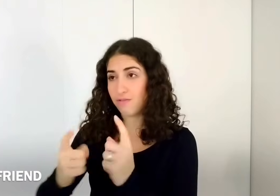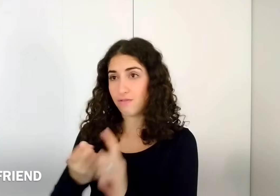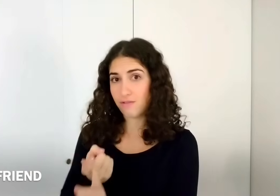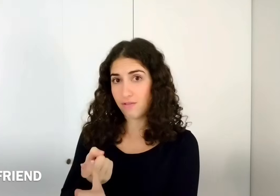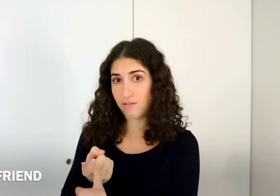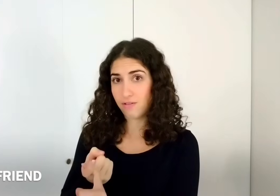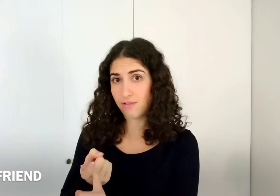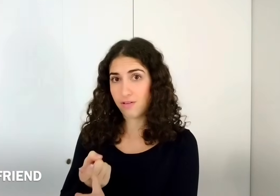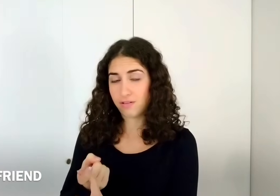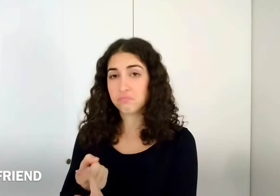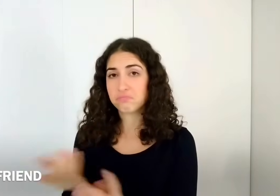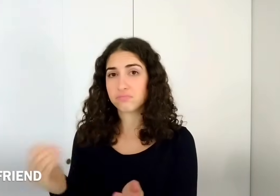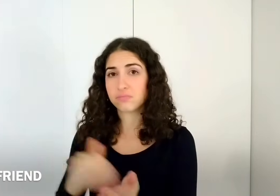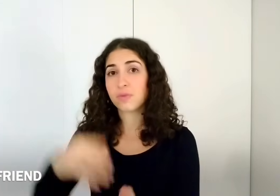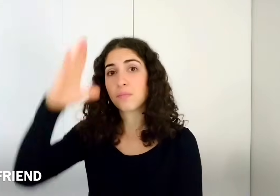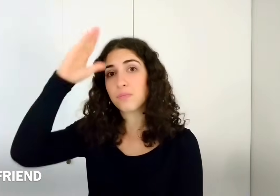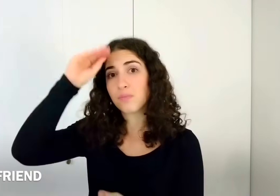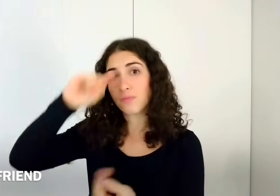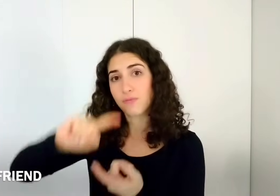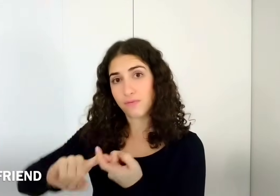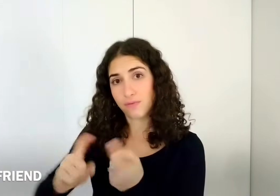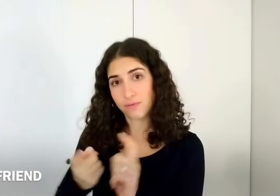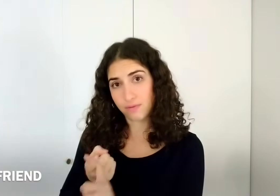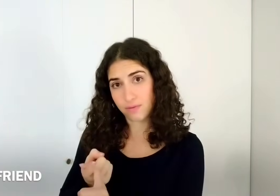Boyfriend. Again, boyfriend.